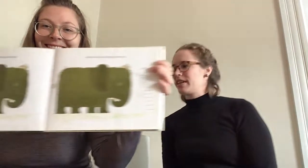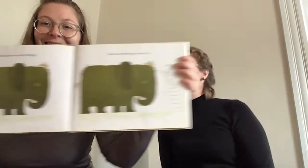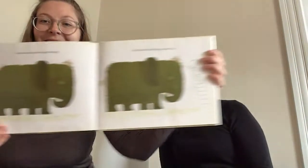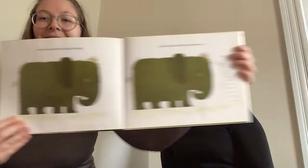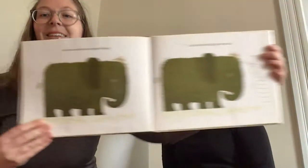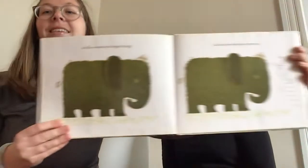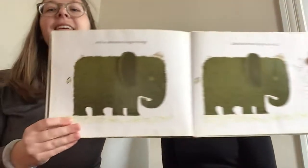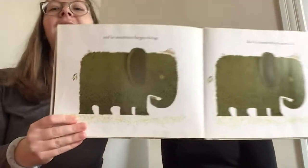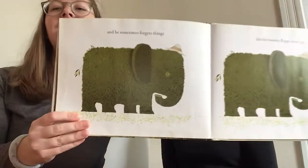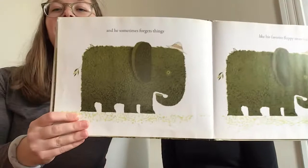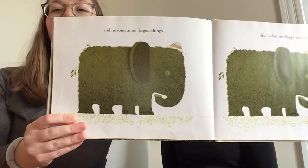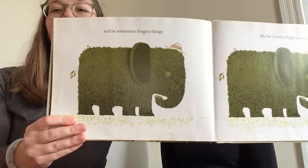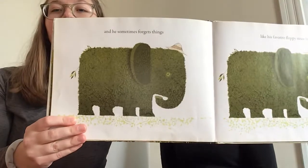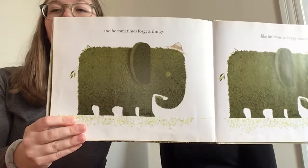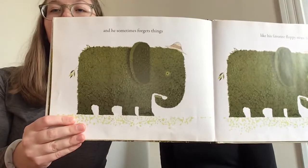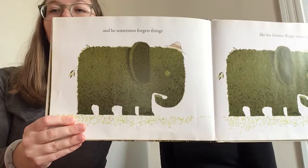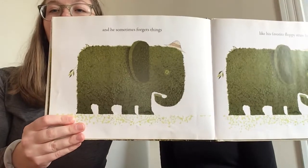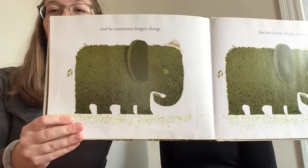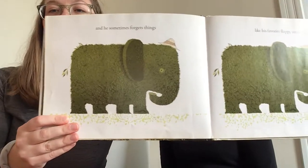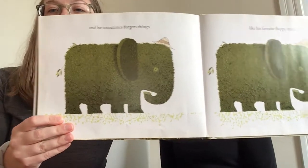Lift on the elephant. Yes.